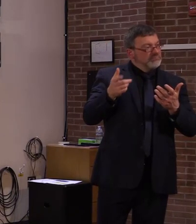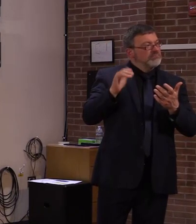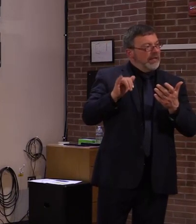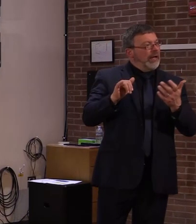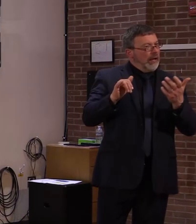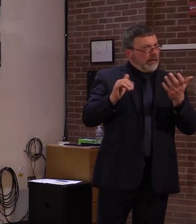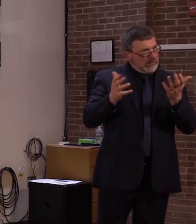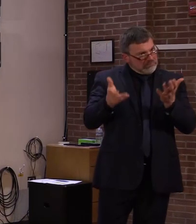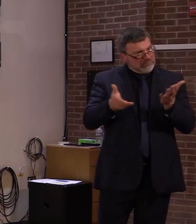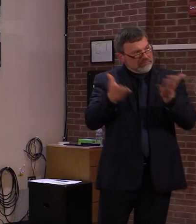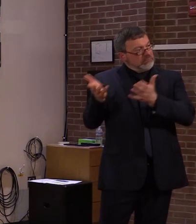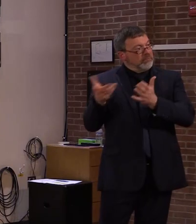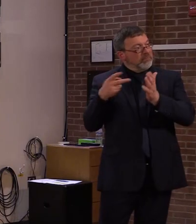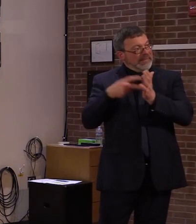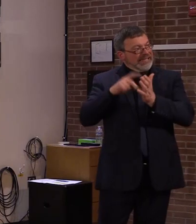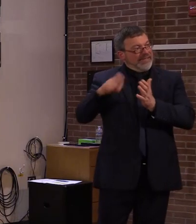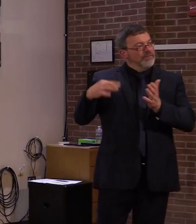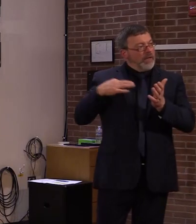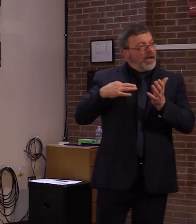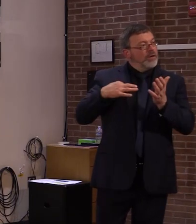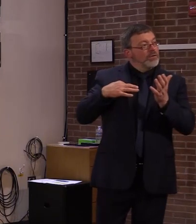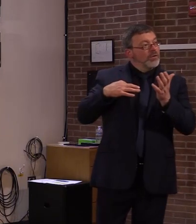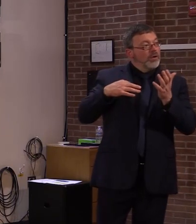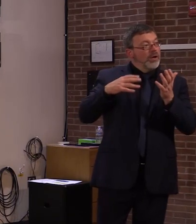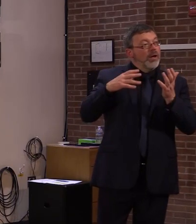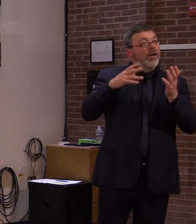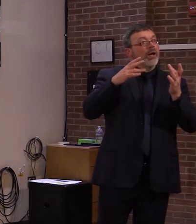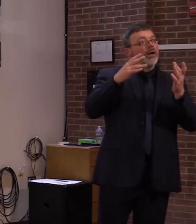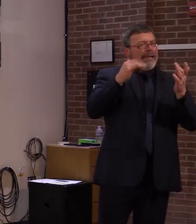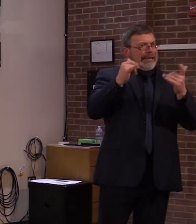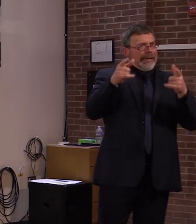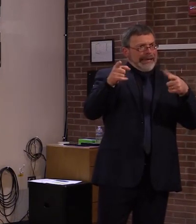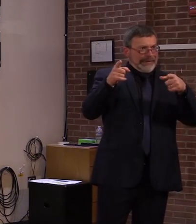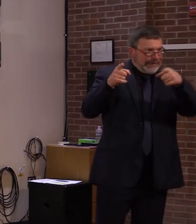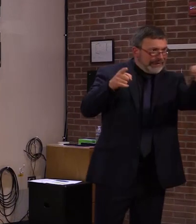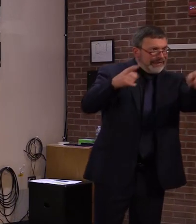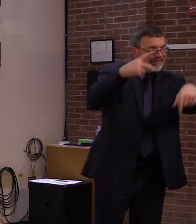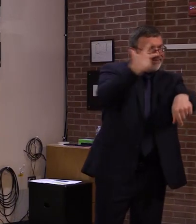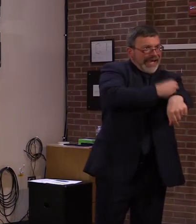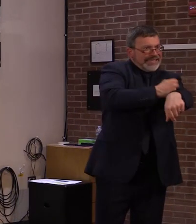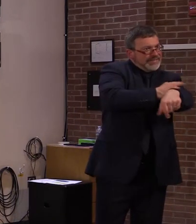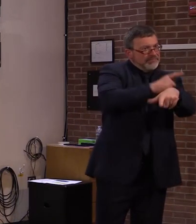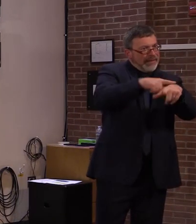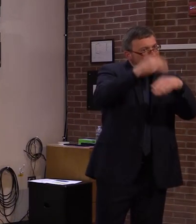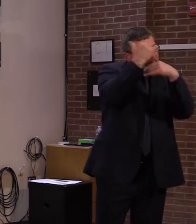capacity for vaccination clinics for boosters and kids? Yeah, it hasn't been